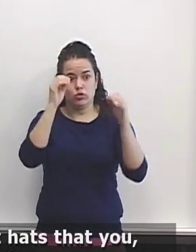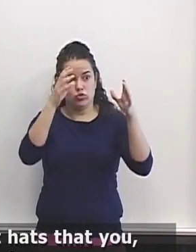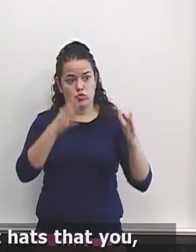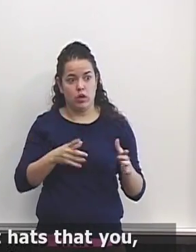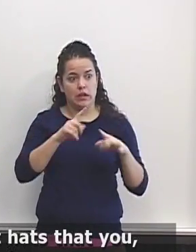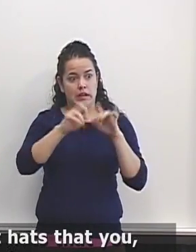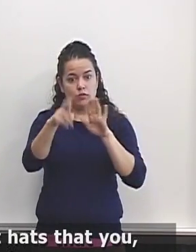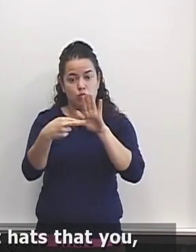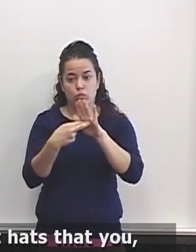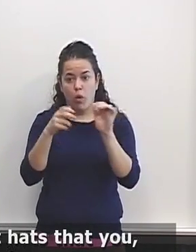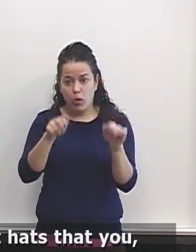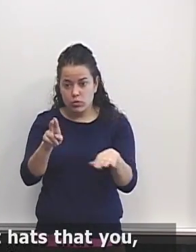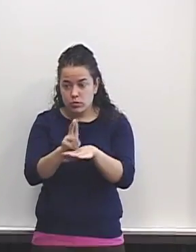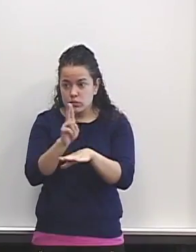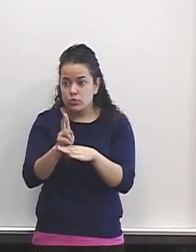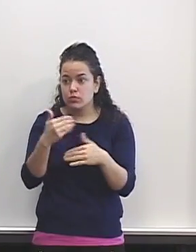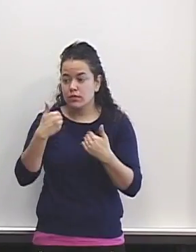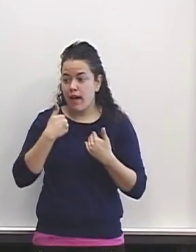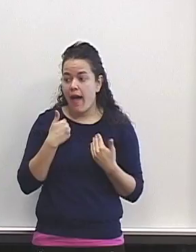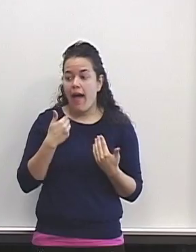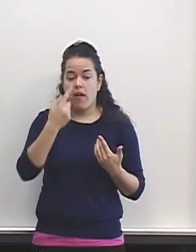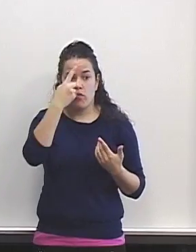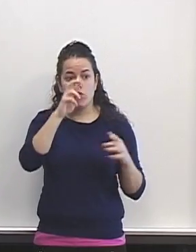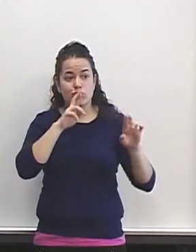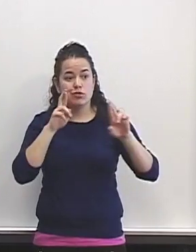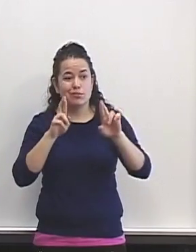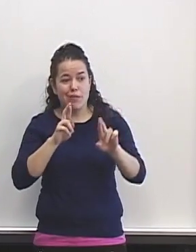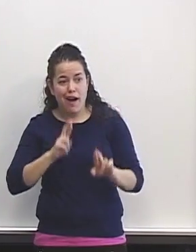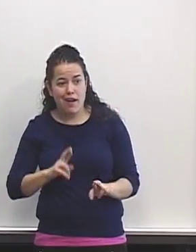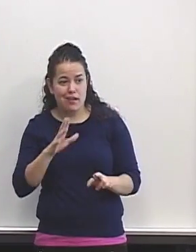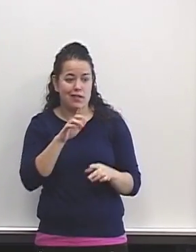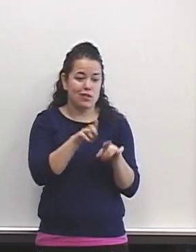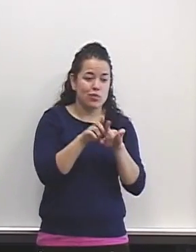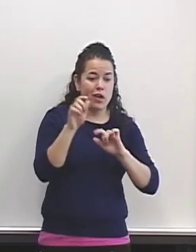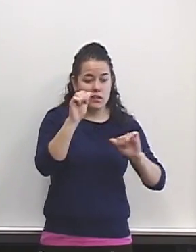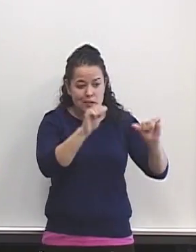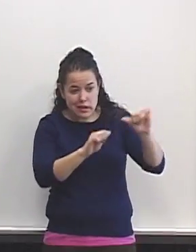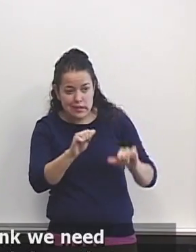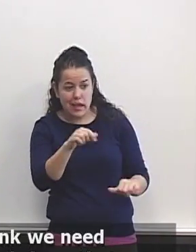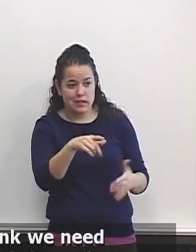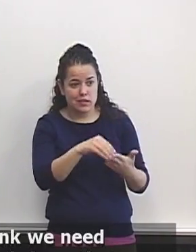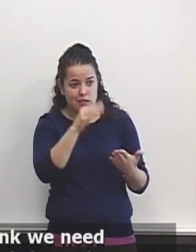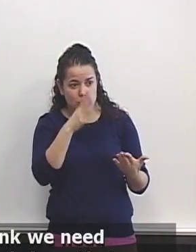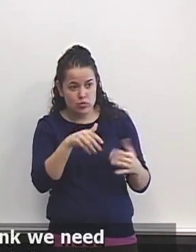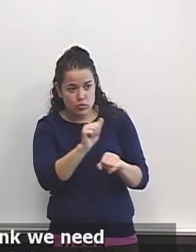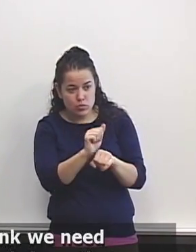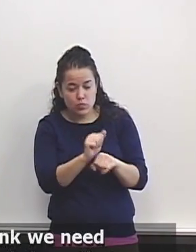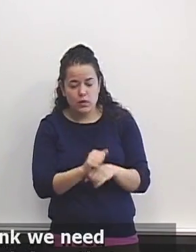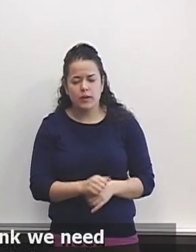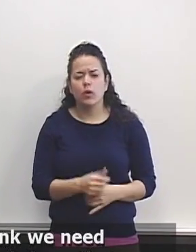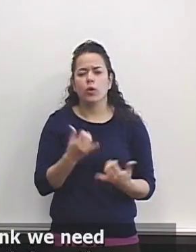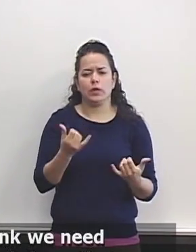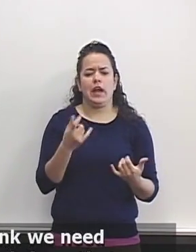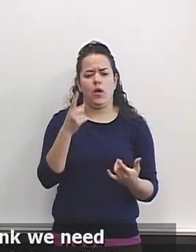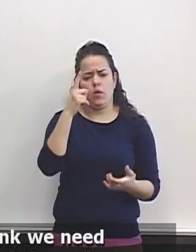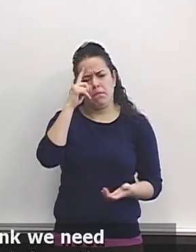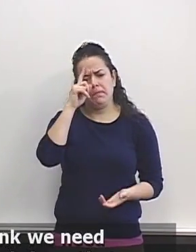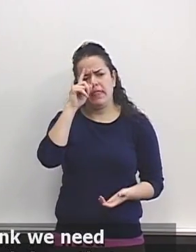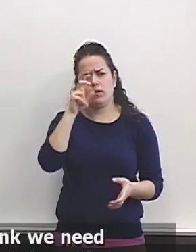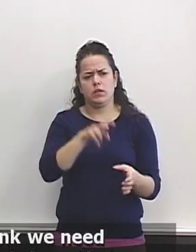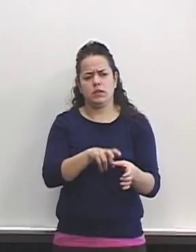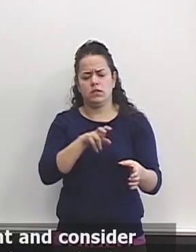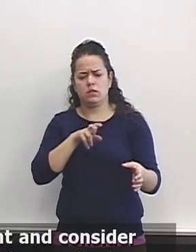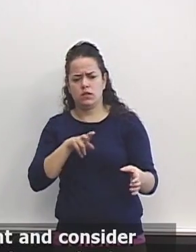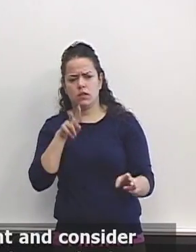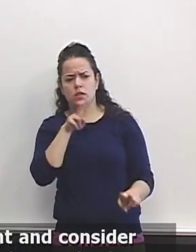can wear in responding and assessing. And I think we need to step back from that for